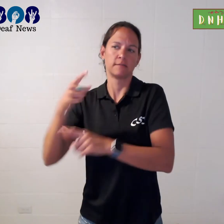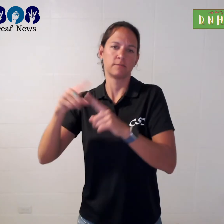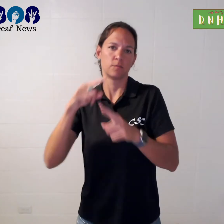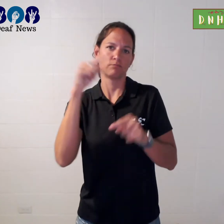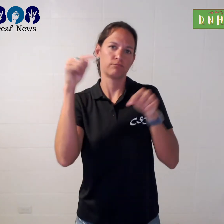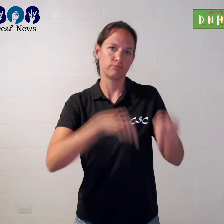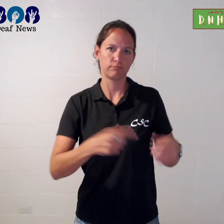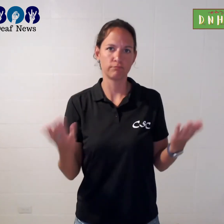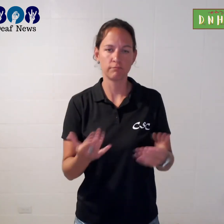islands.